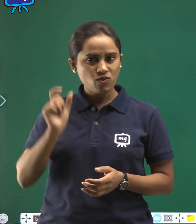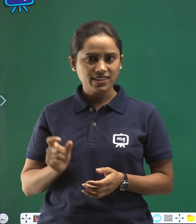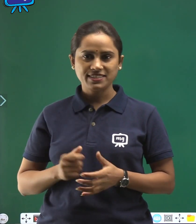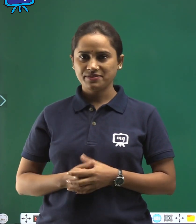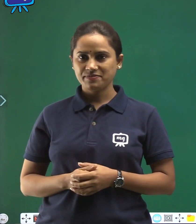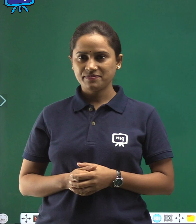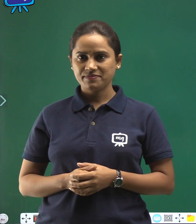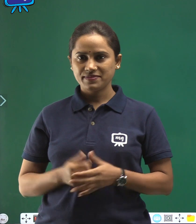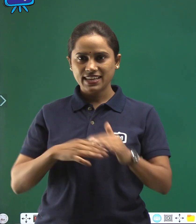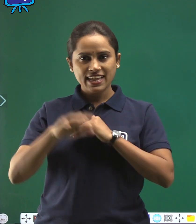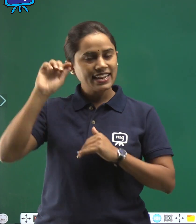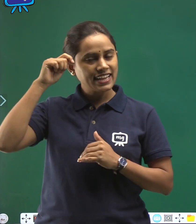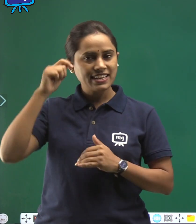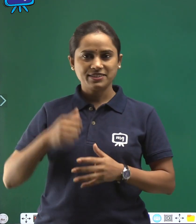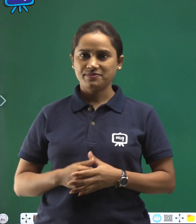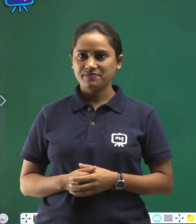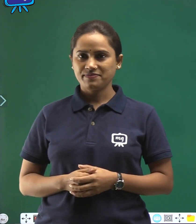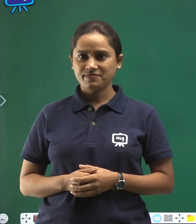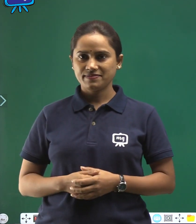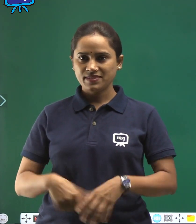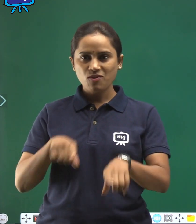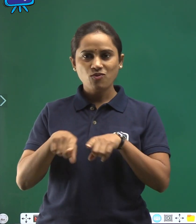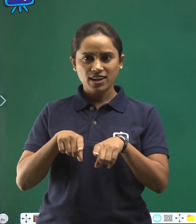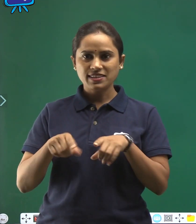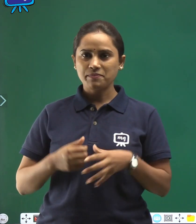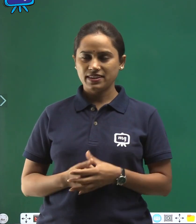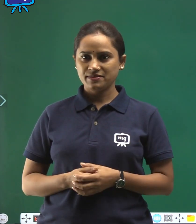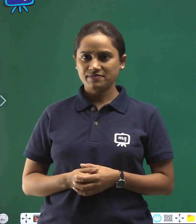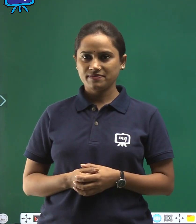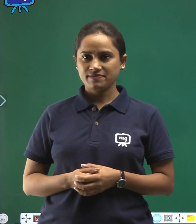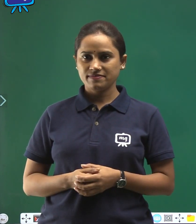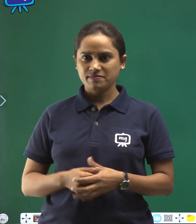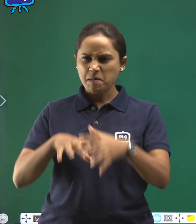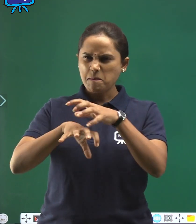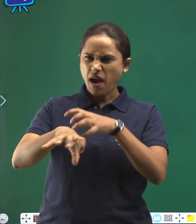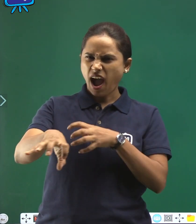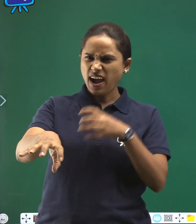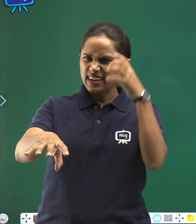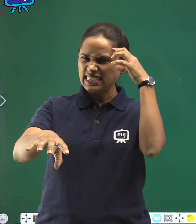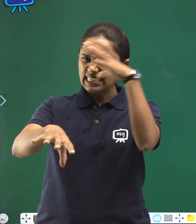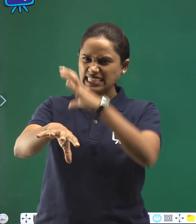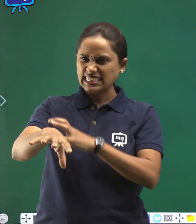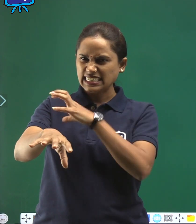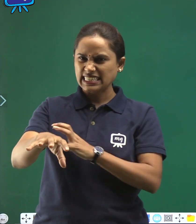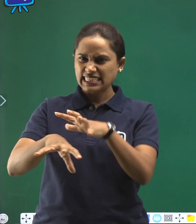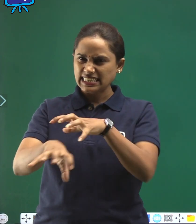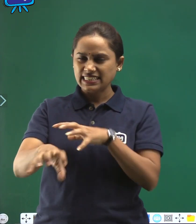words in English. For example, Bagh